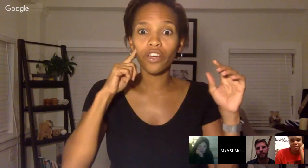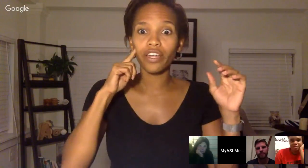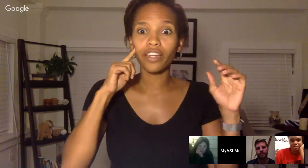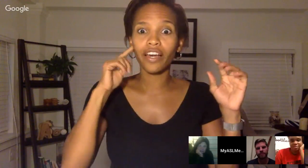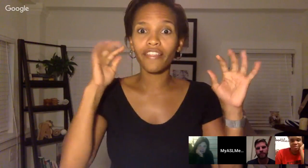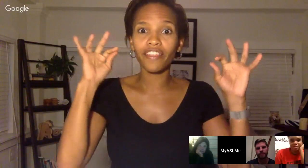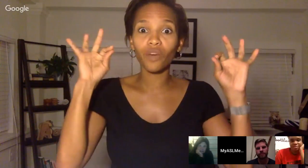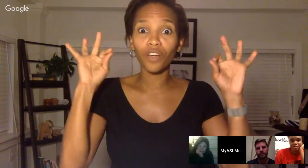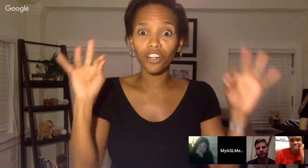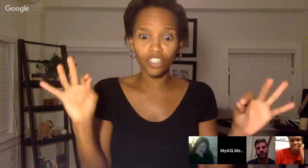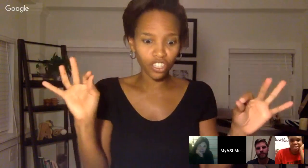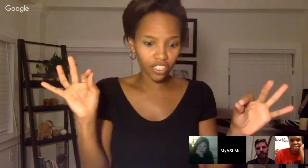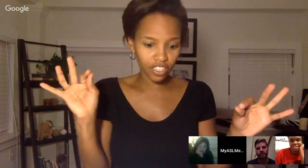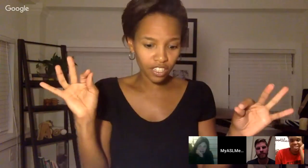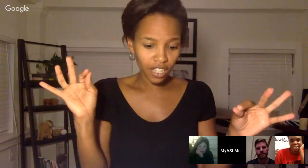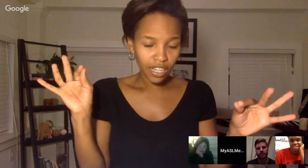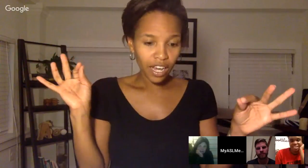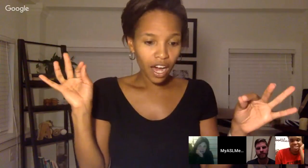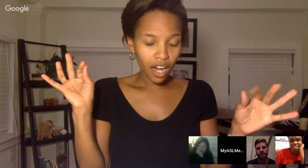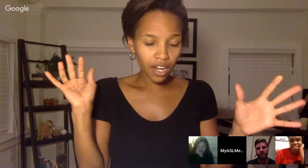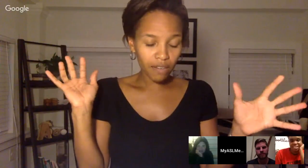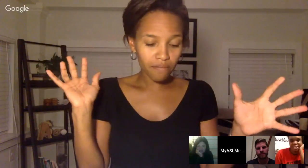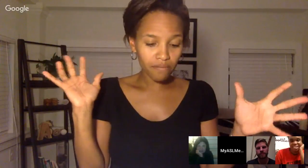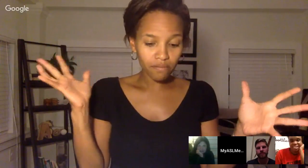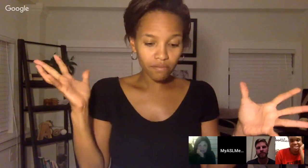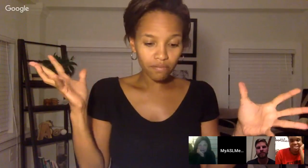All right. I think we are good.